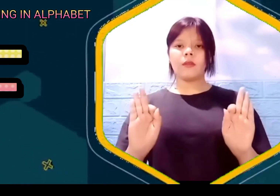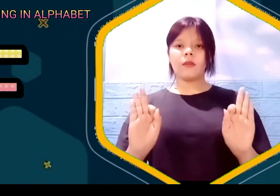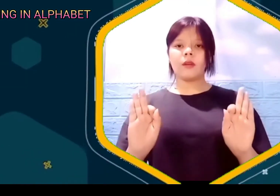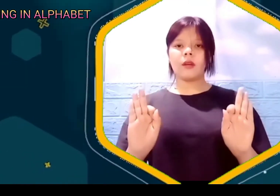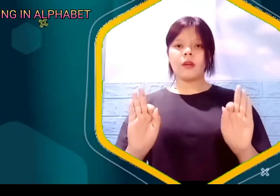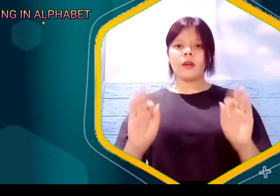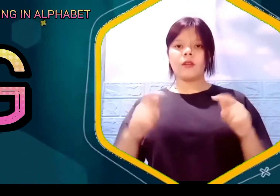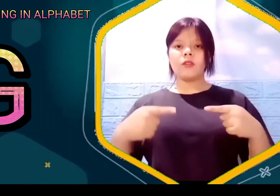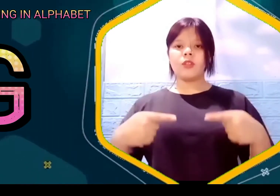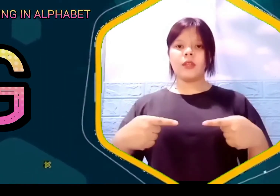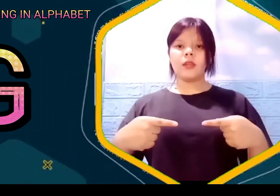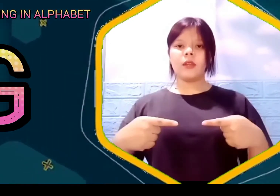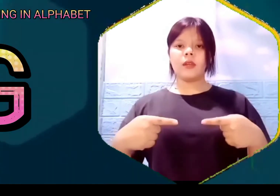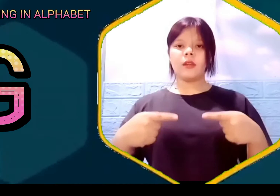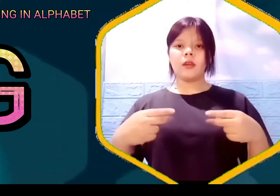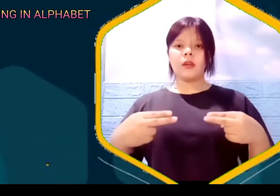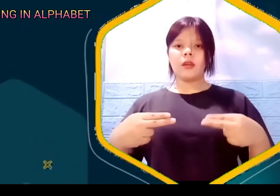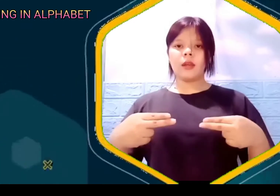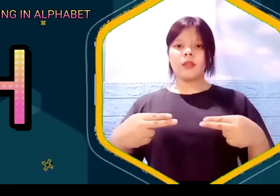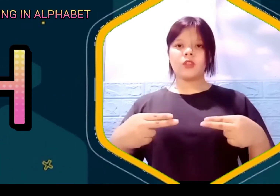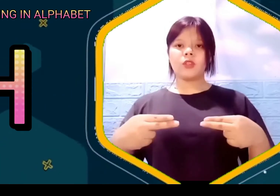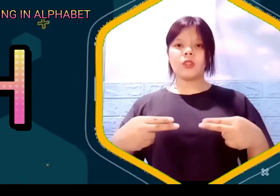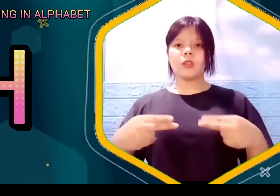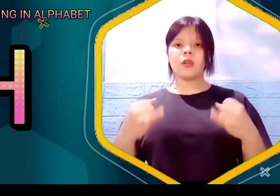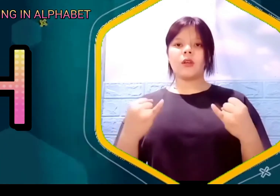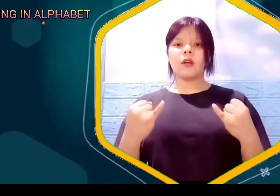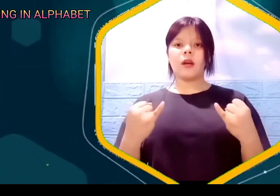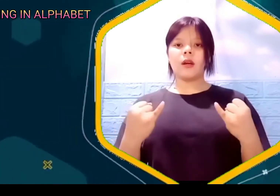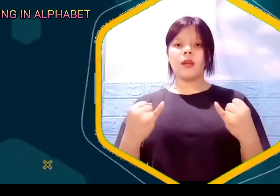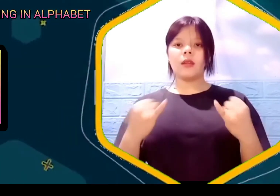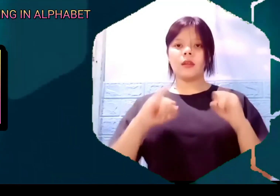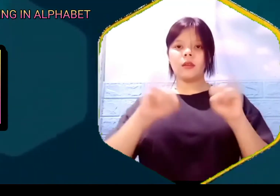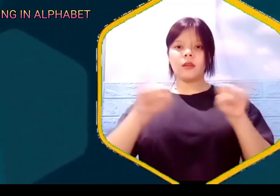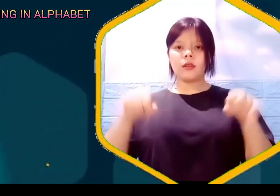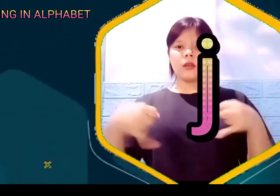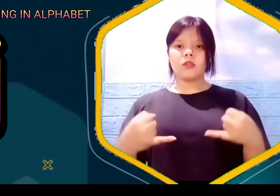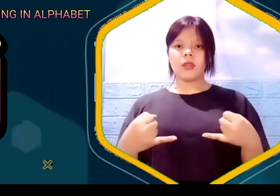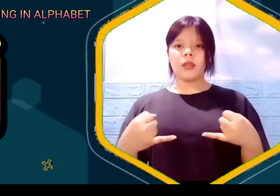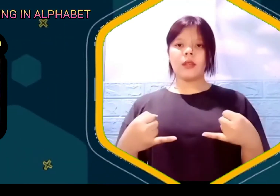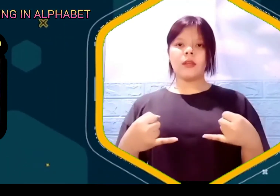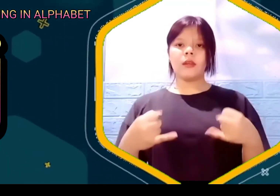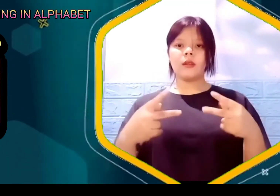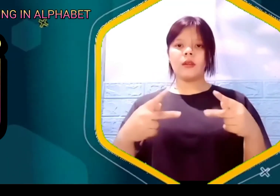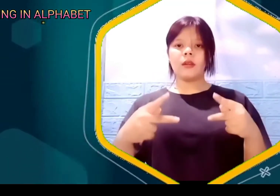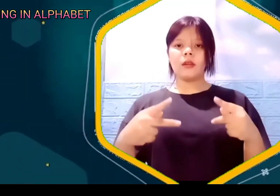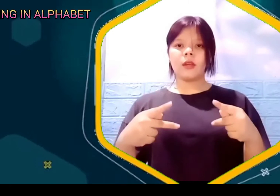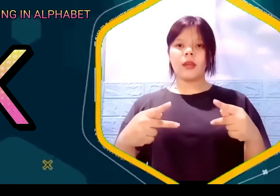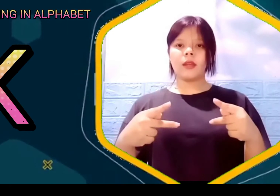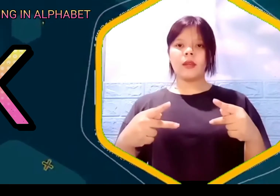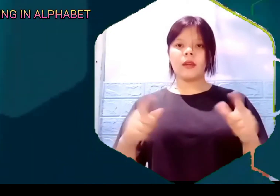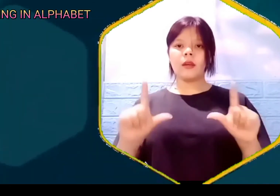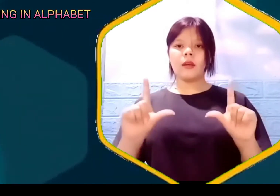F, G, H, I, J,